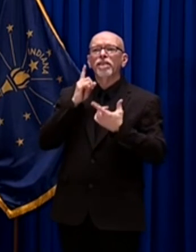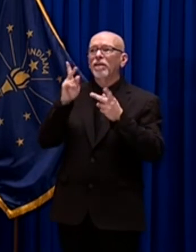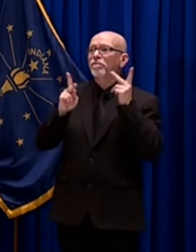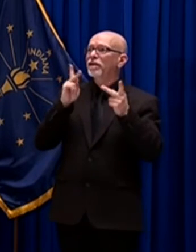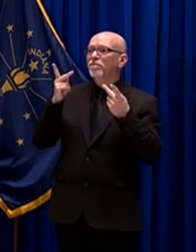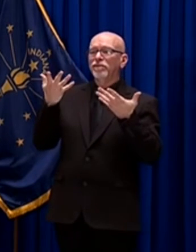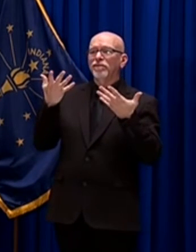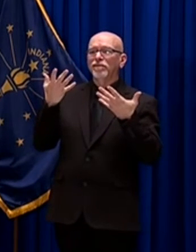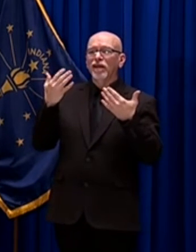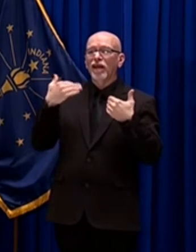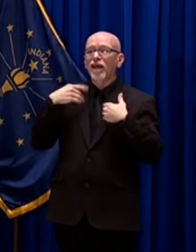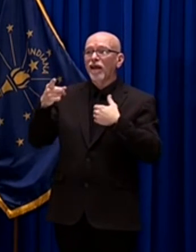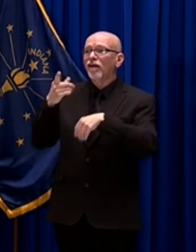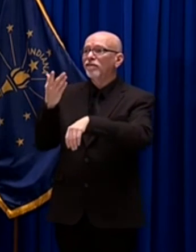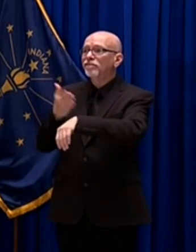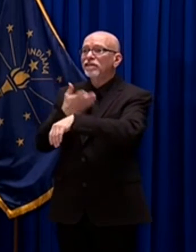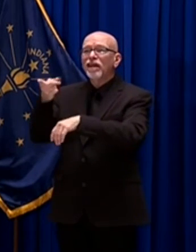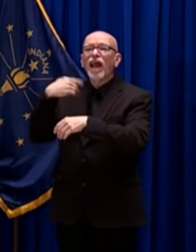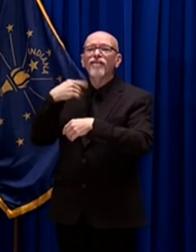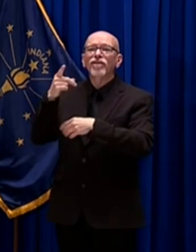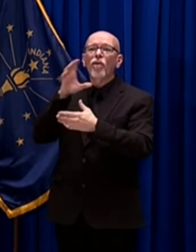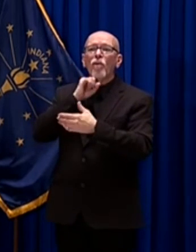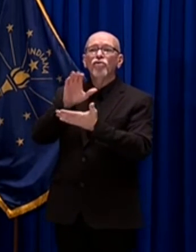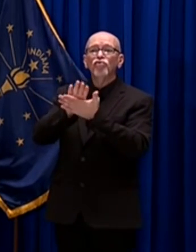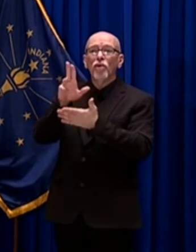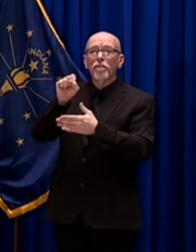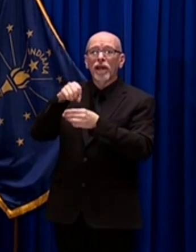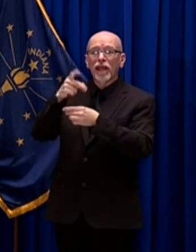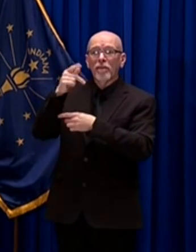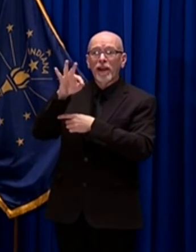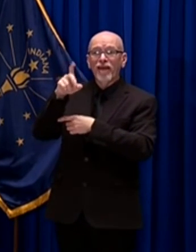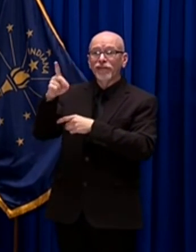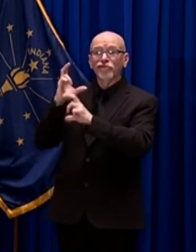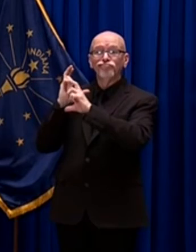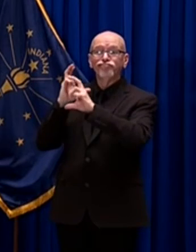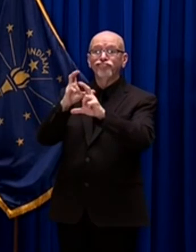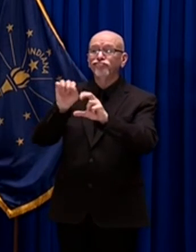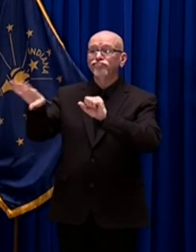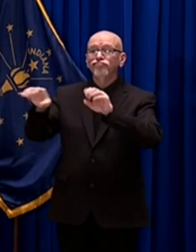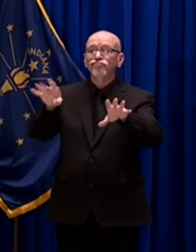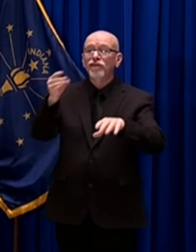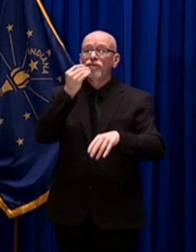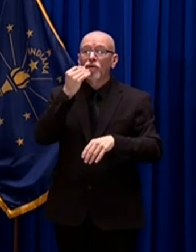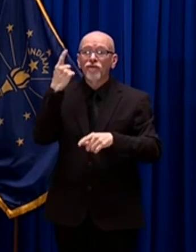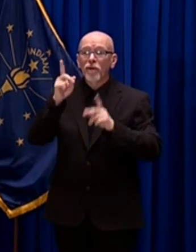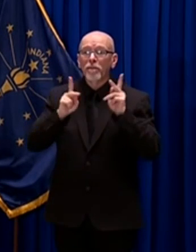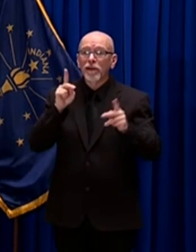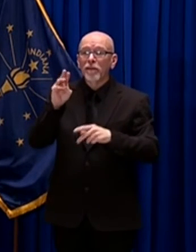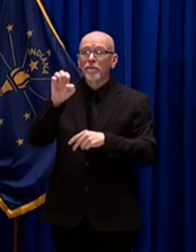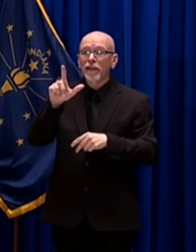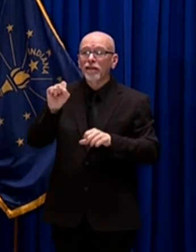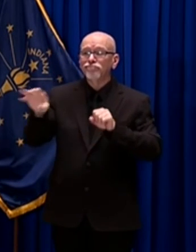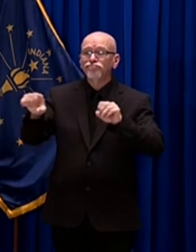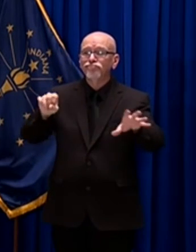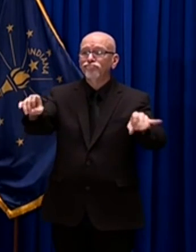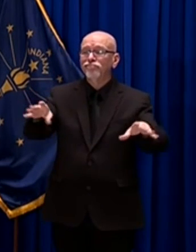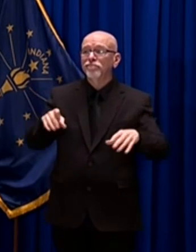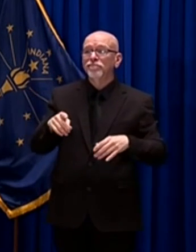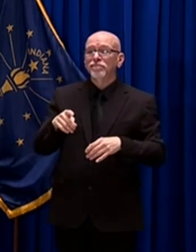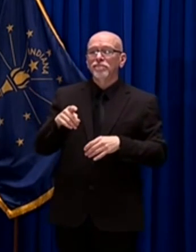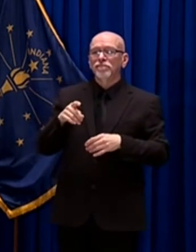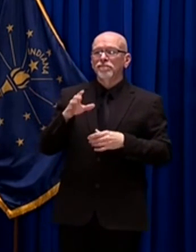woodwork. There's a refurbished school bus in Plainfield that is delivering meals. This is in addition to and